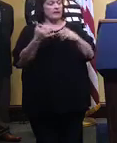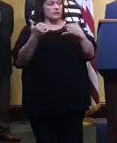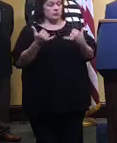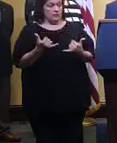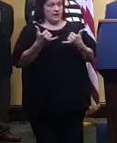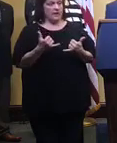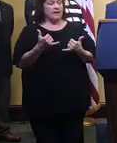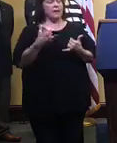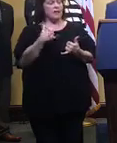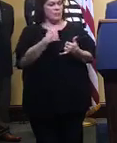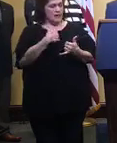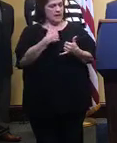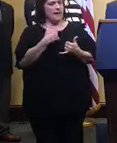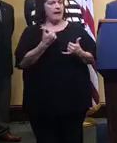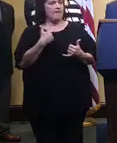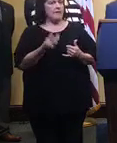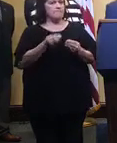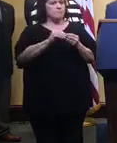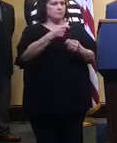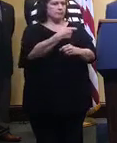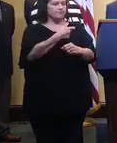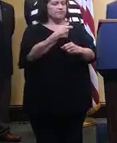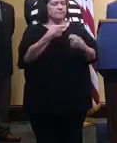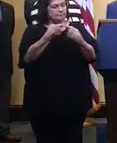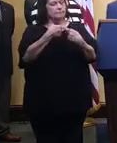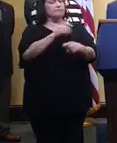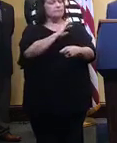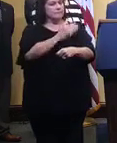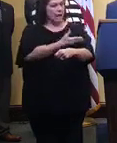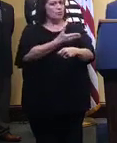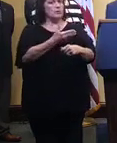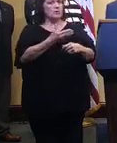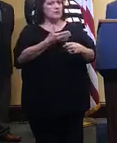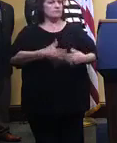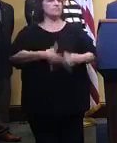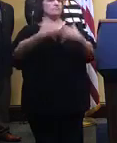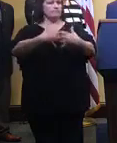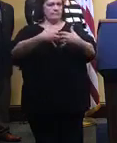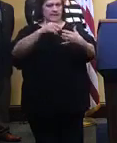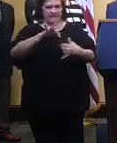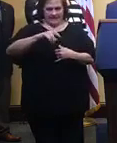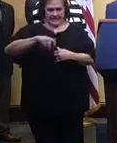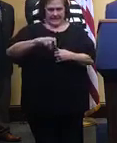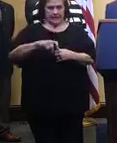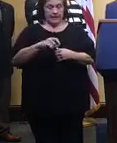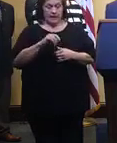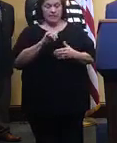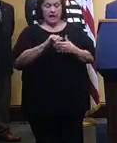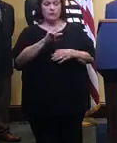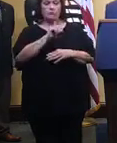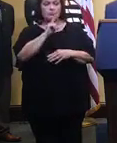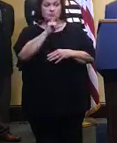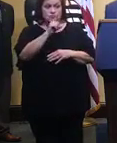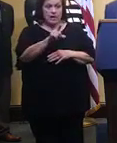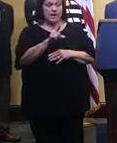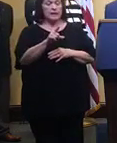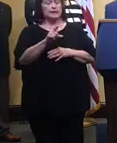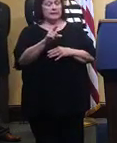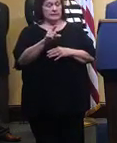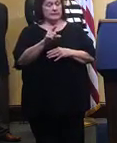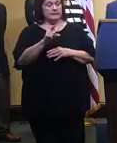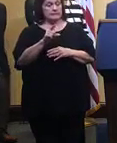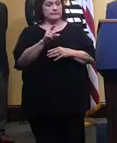to produce more power than any peak need at any given event. That's a very stable